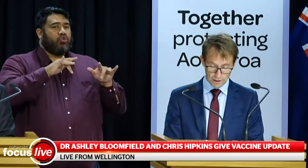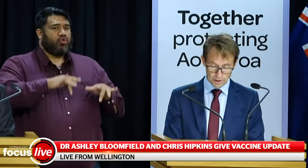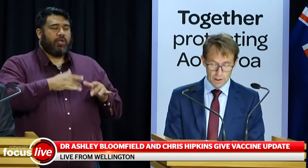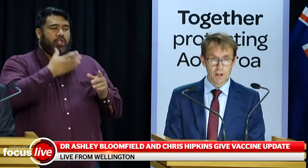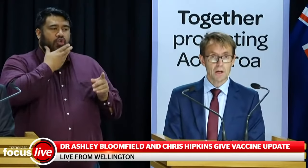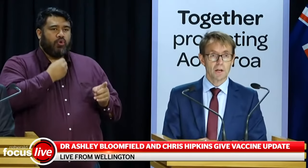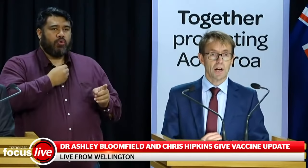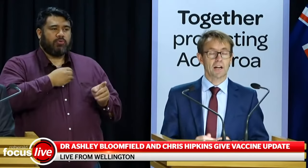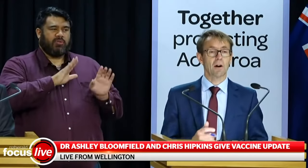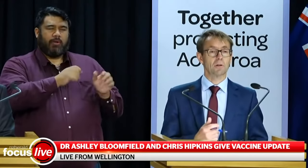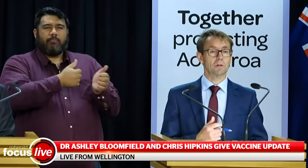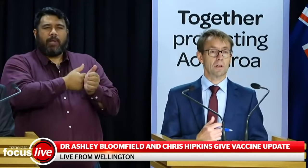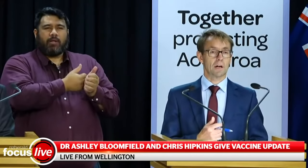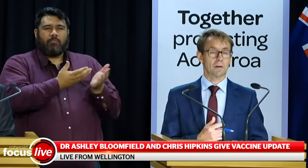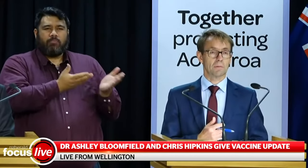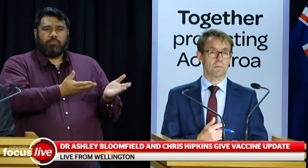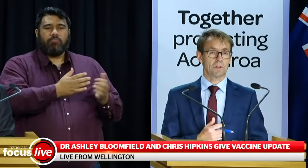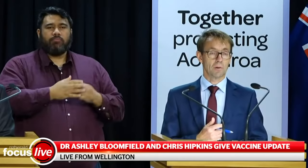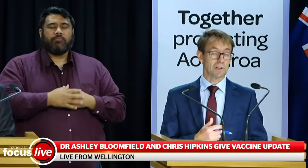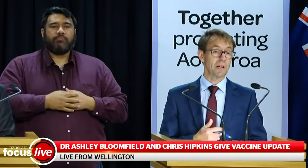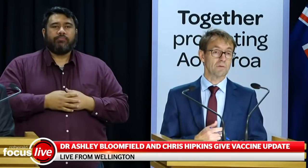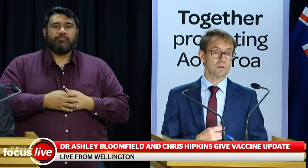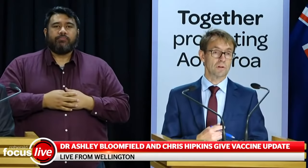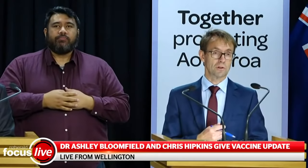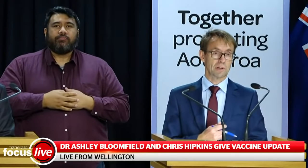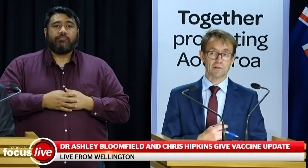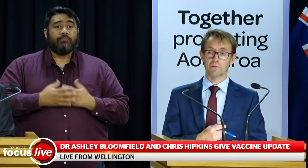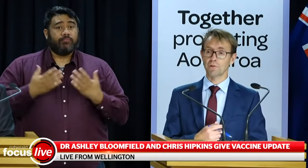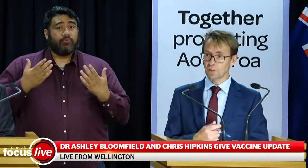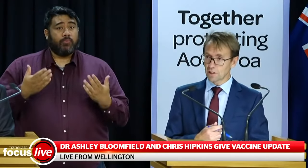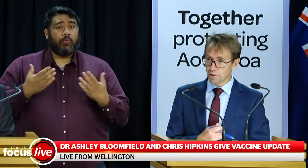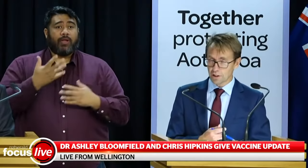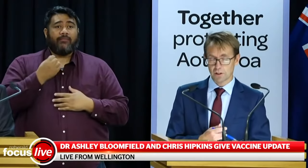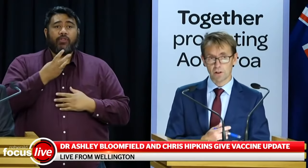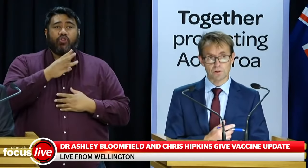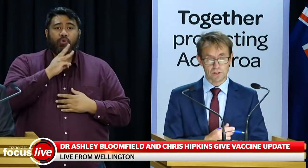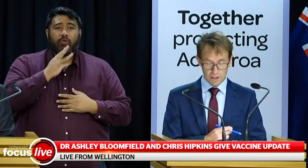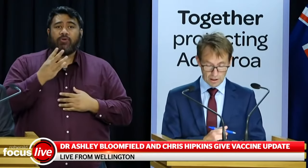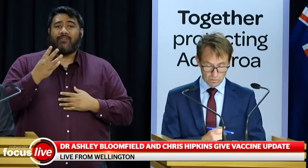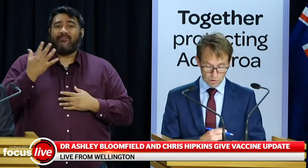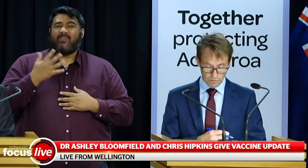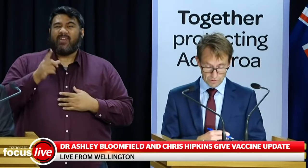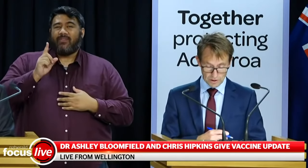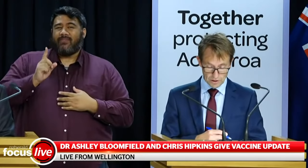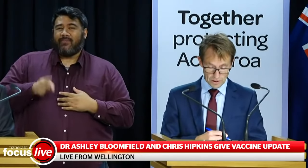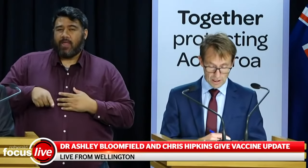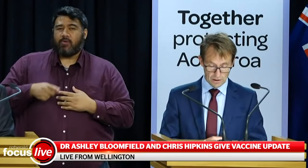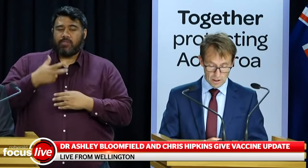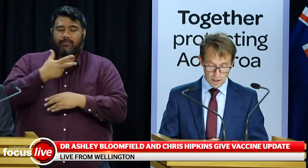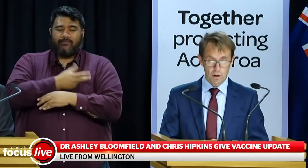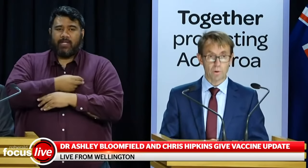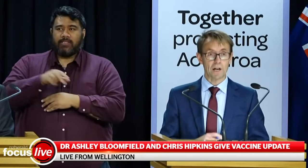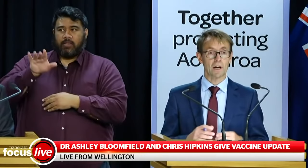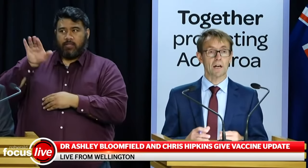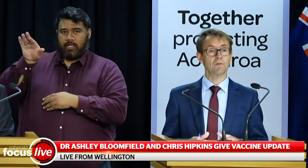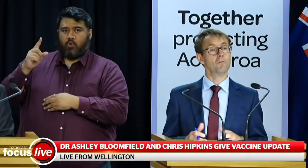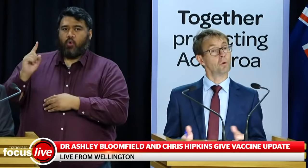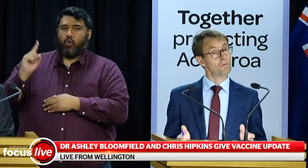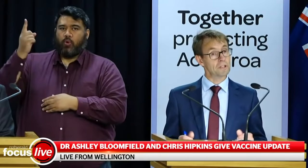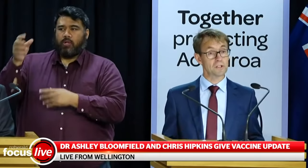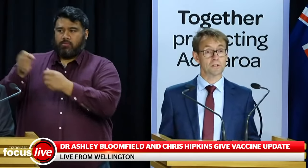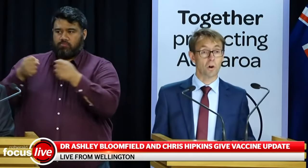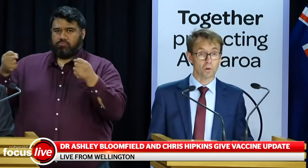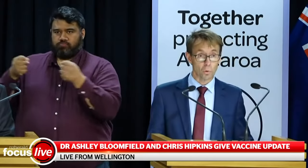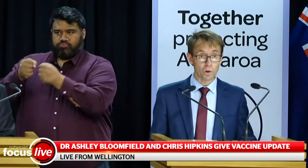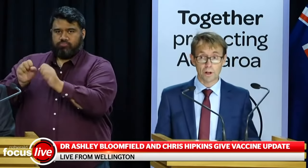be if needed. Our currently we have 315,000 doses in our Auckland freezers and we have